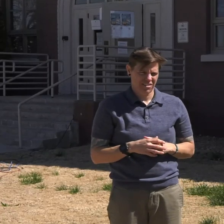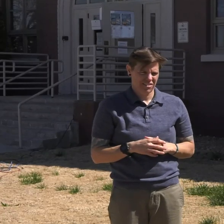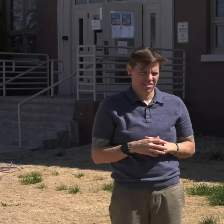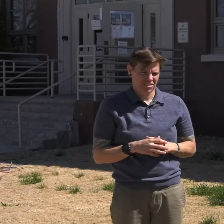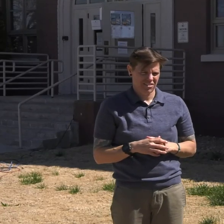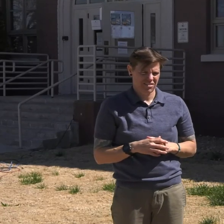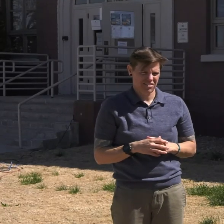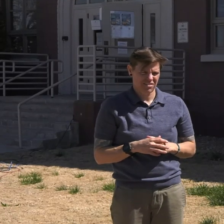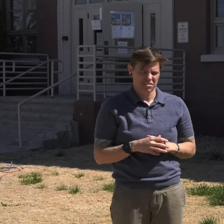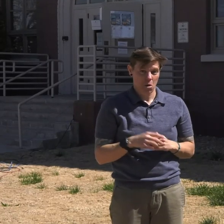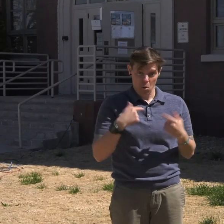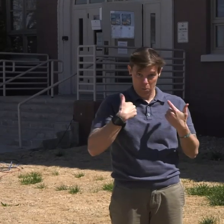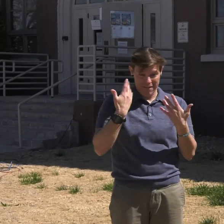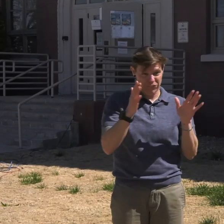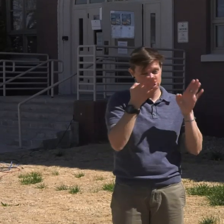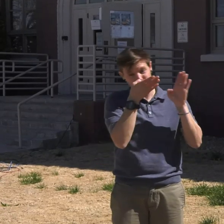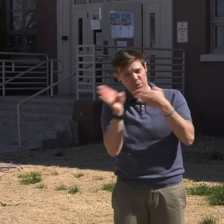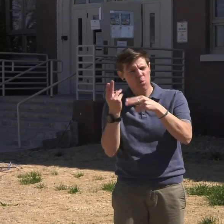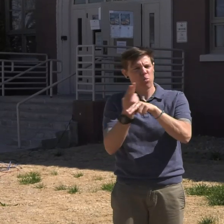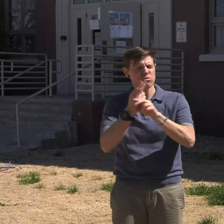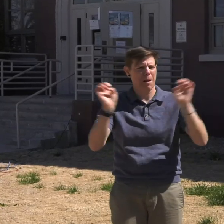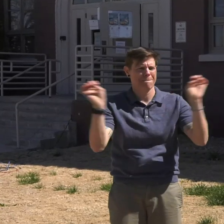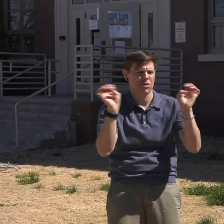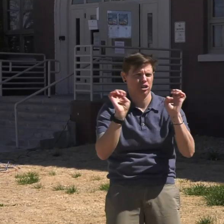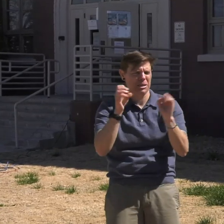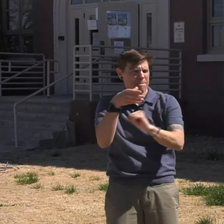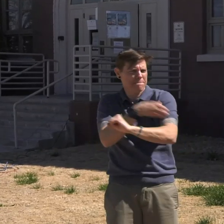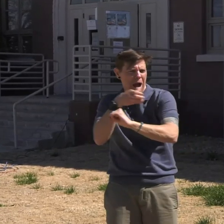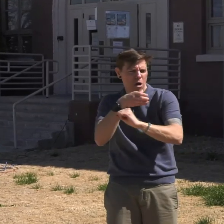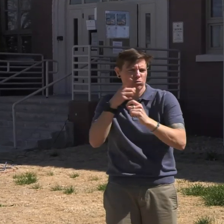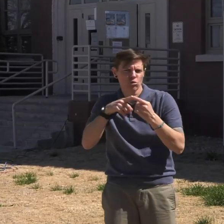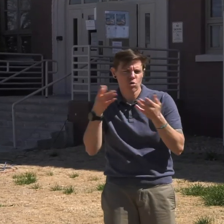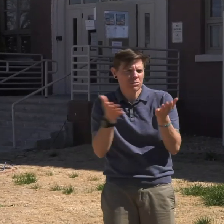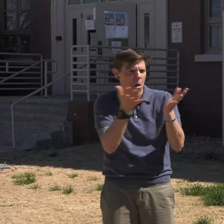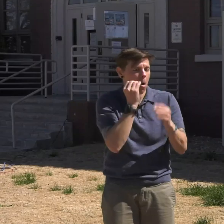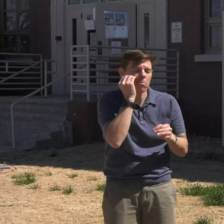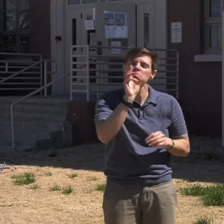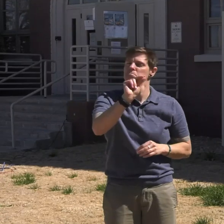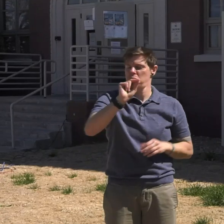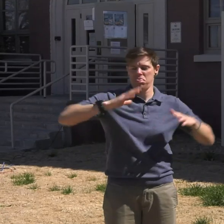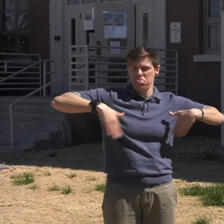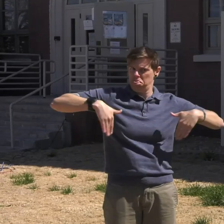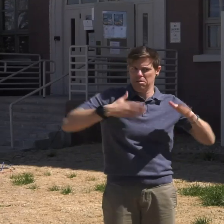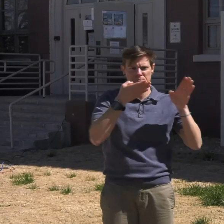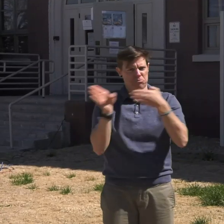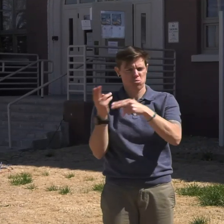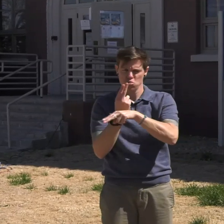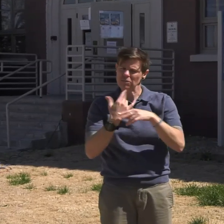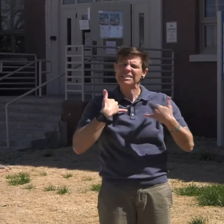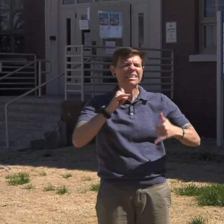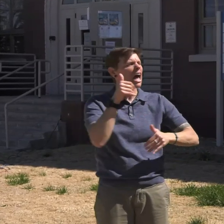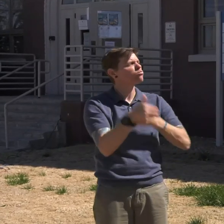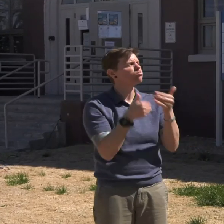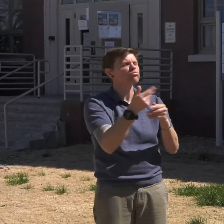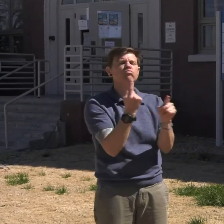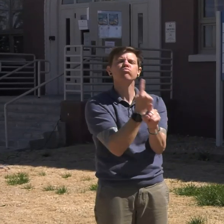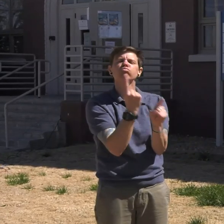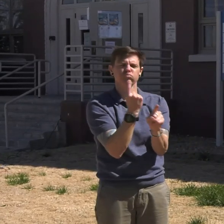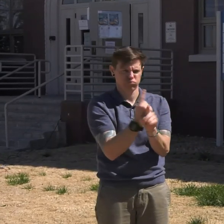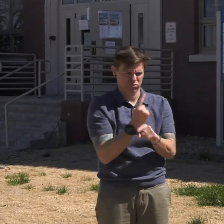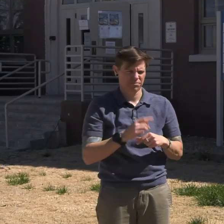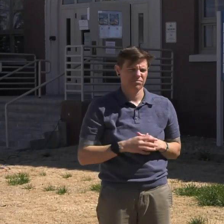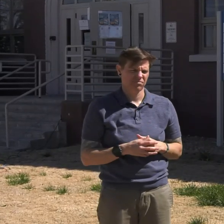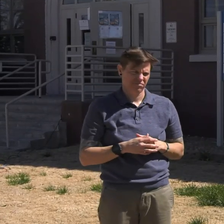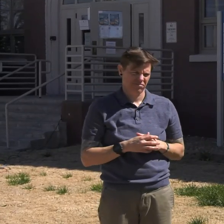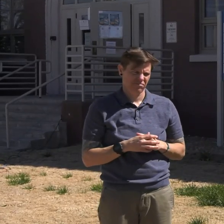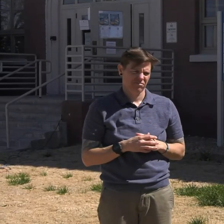are not. We're still working under the city's current executive emergency order. So, new closures. All city